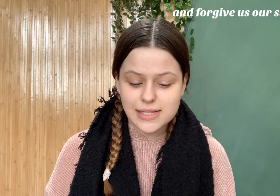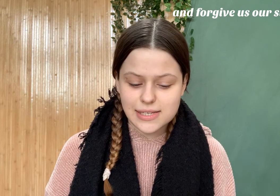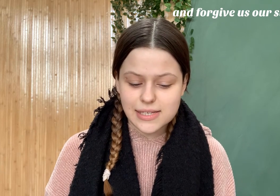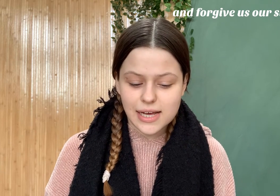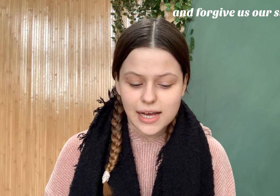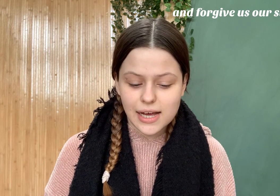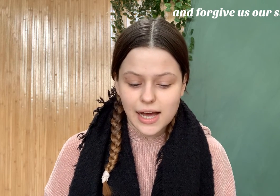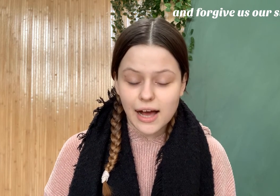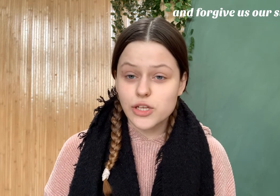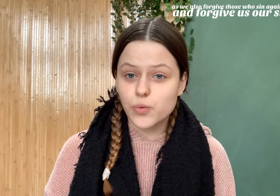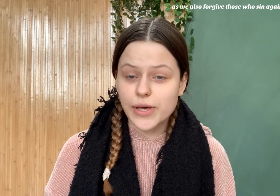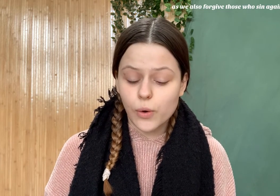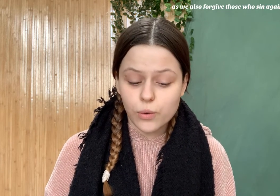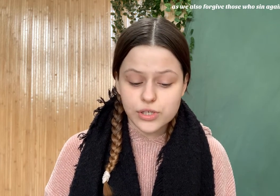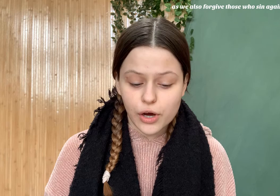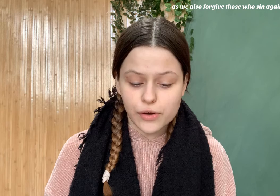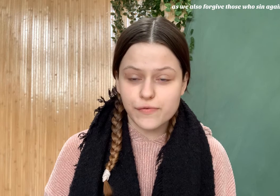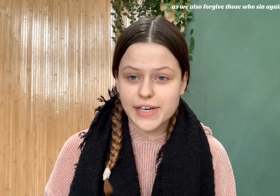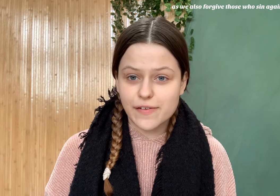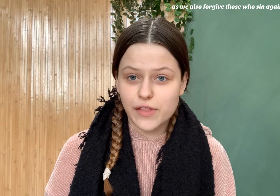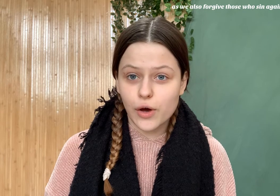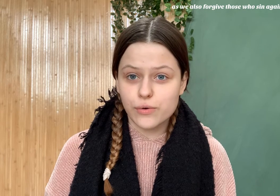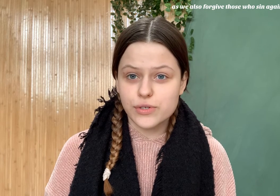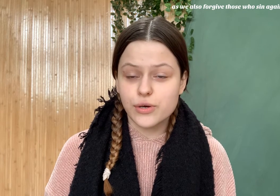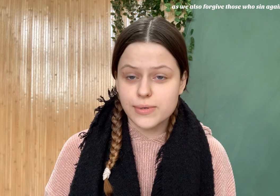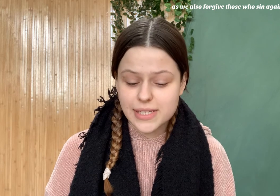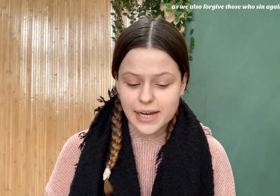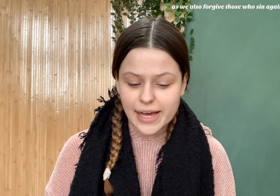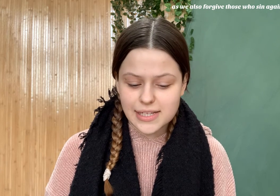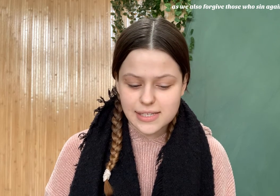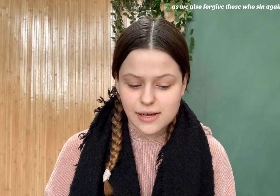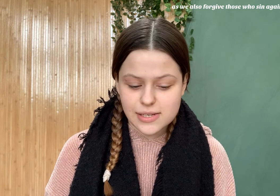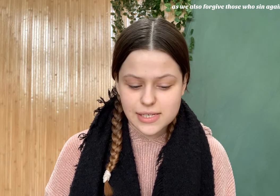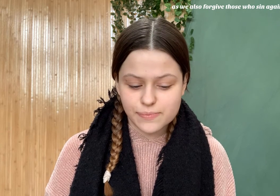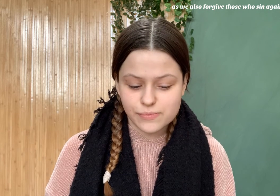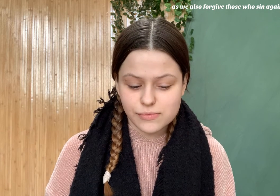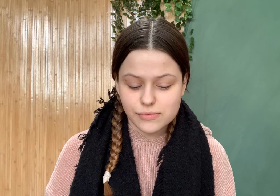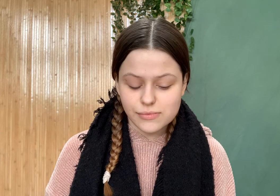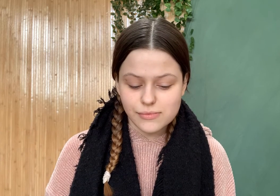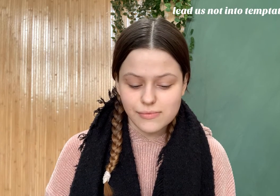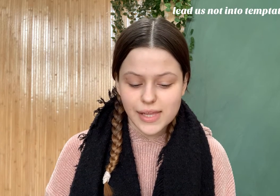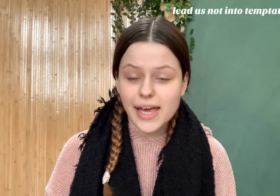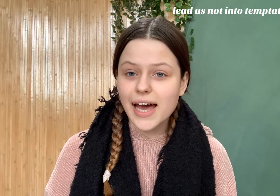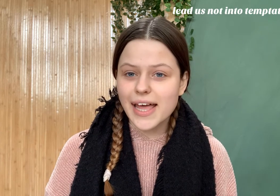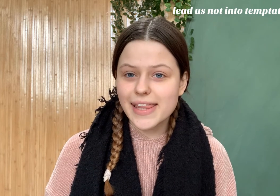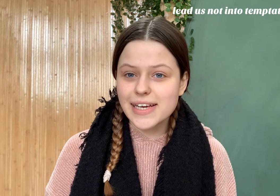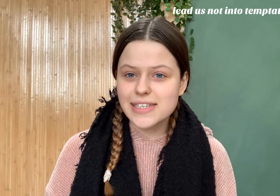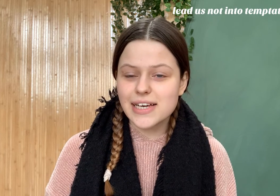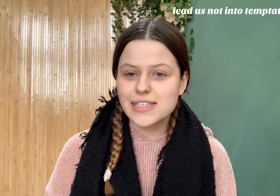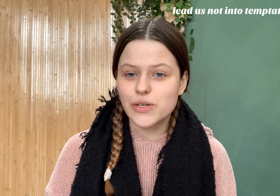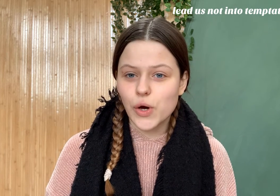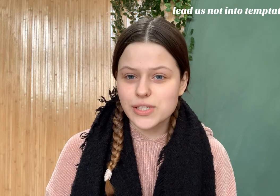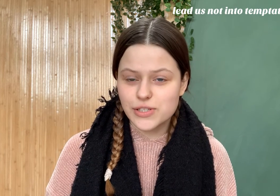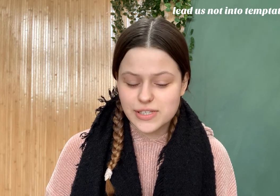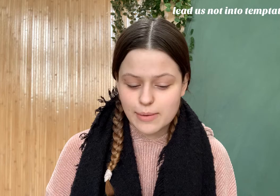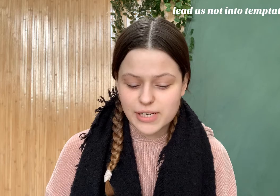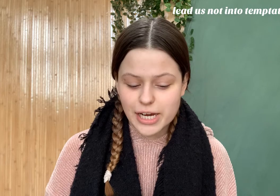sins, as we also forgive those who sin against us. And lead us not into